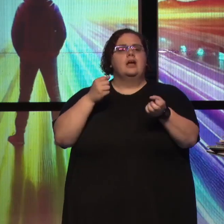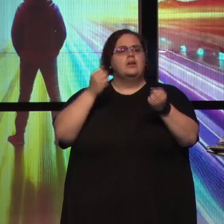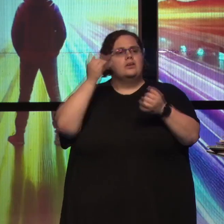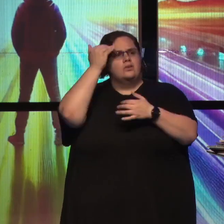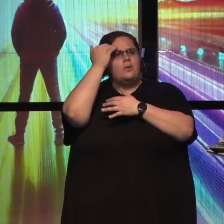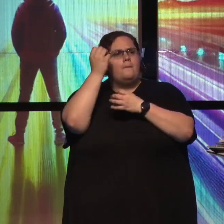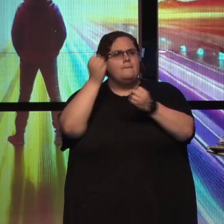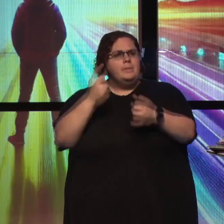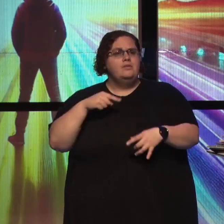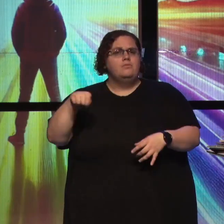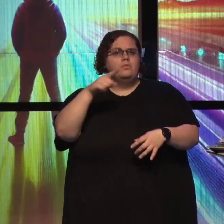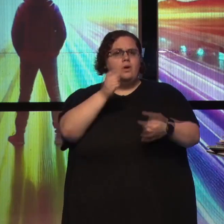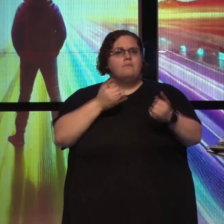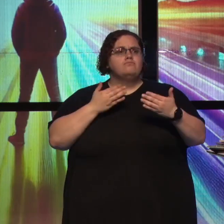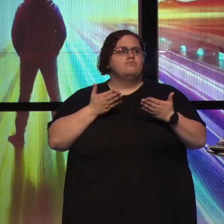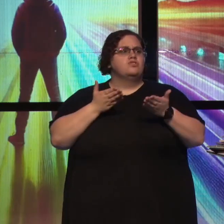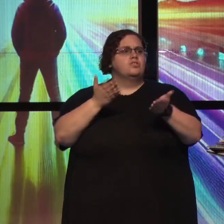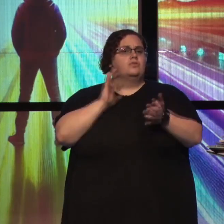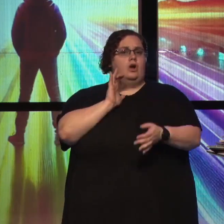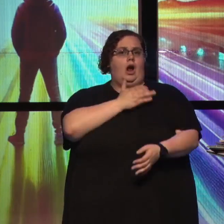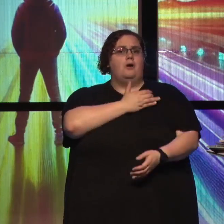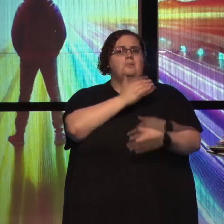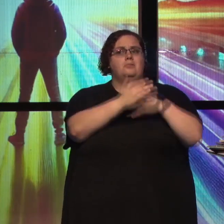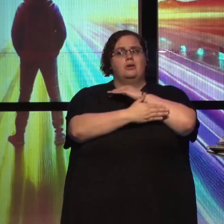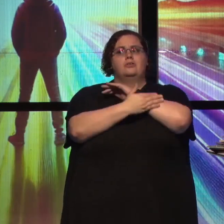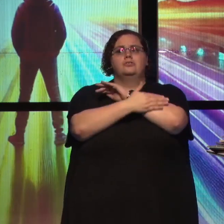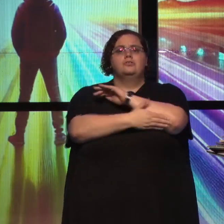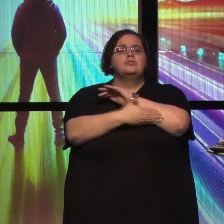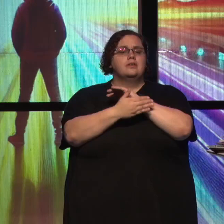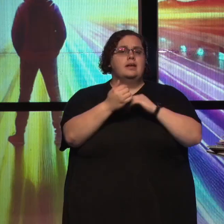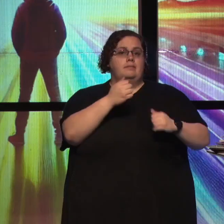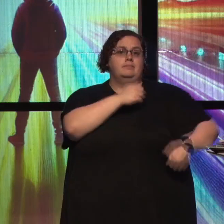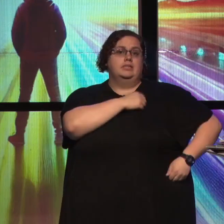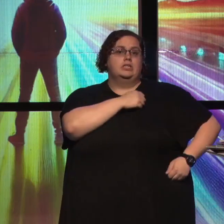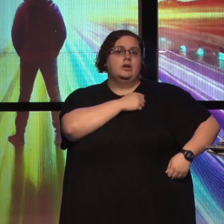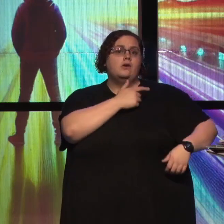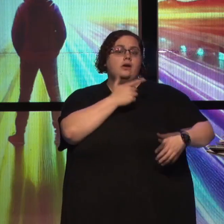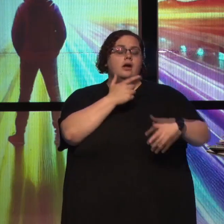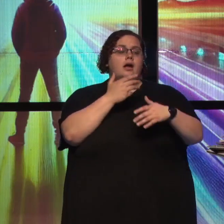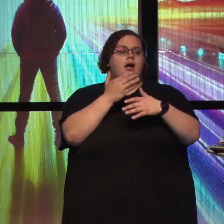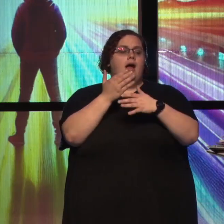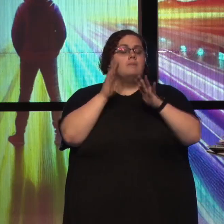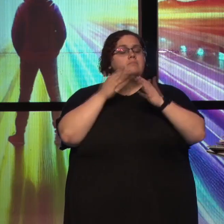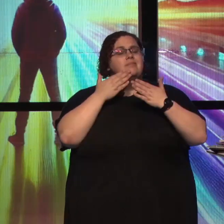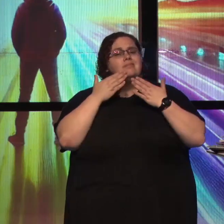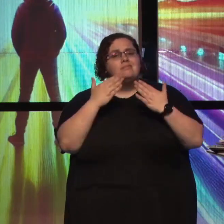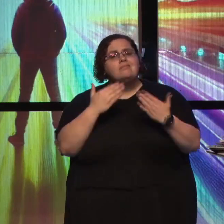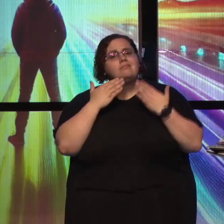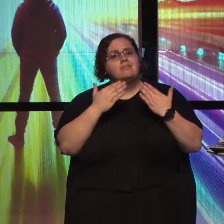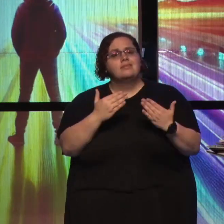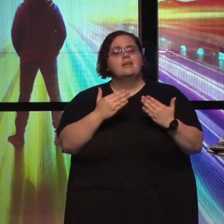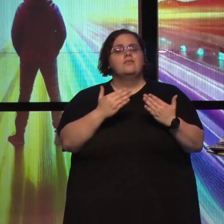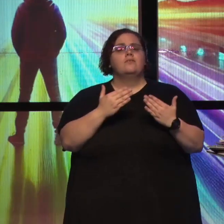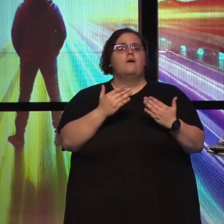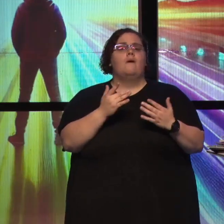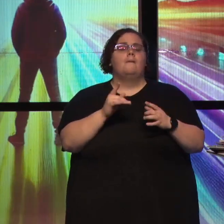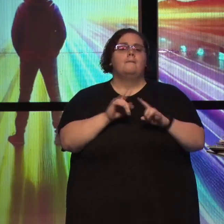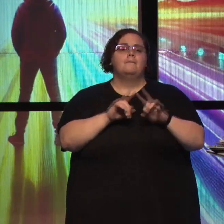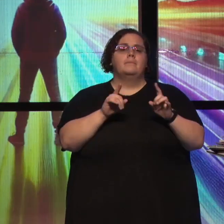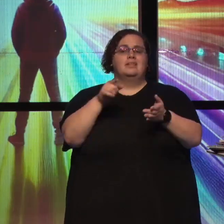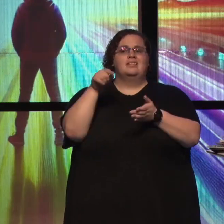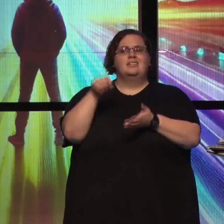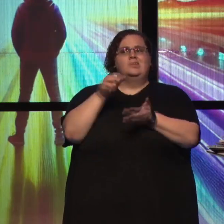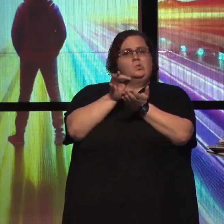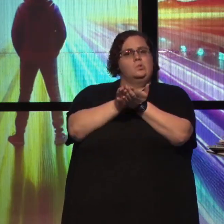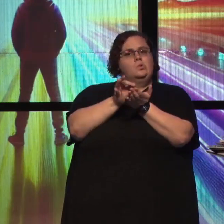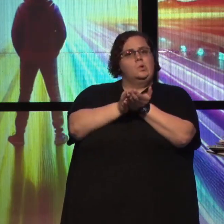of you have served our country in the military, and I'm grateful for that. So hear what I'm saying though. This coin represents the reality that